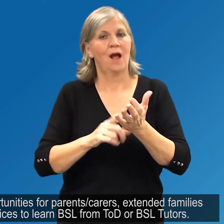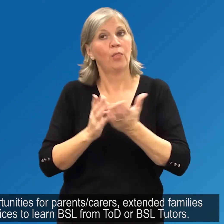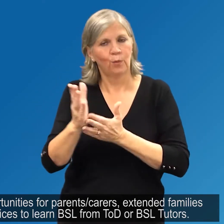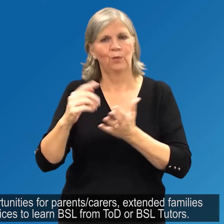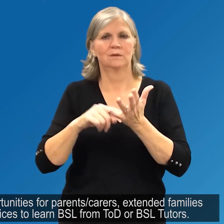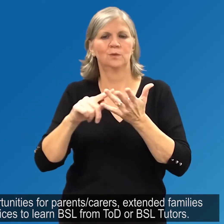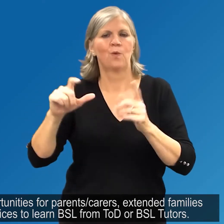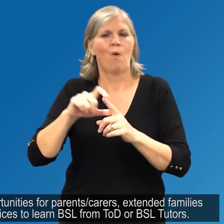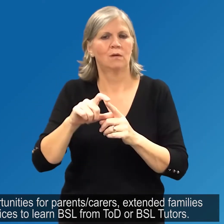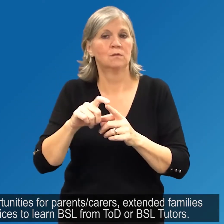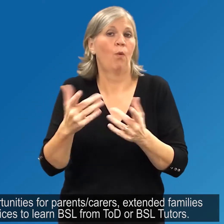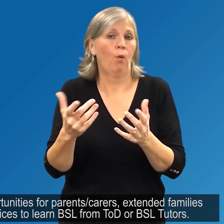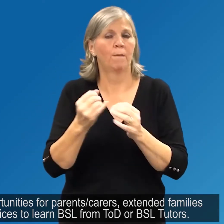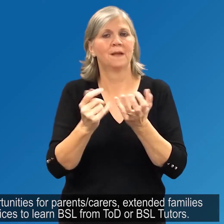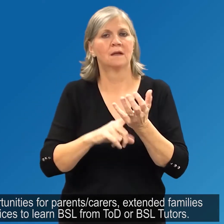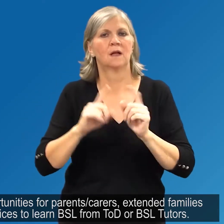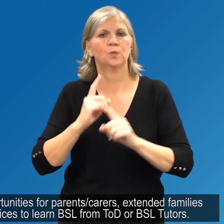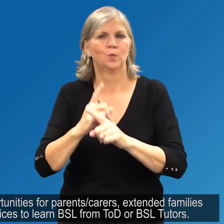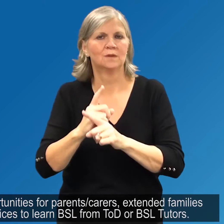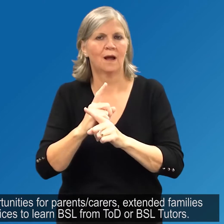TOD or BSL tutors.